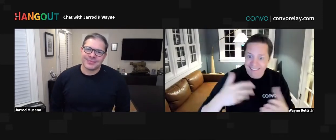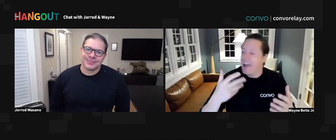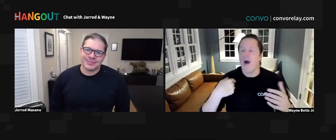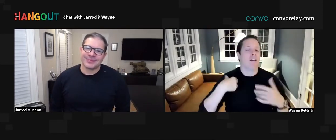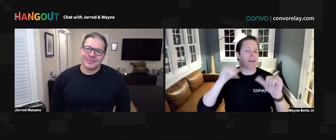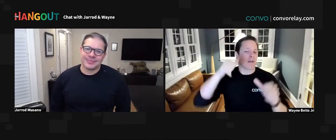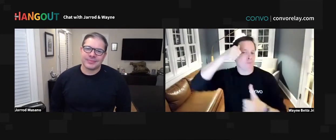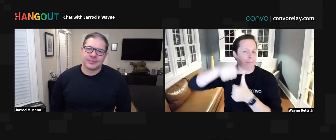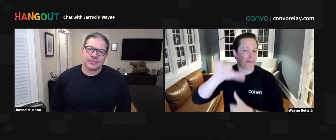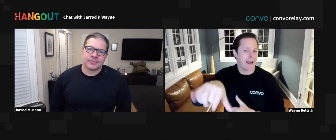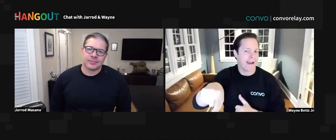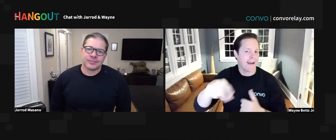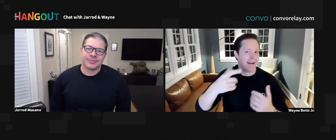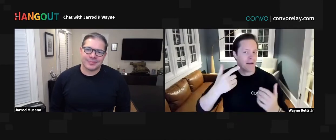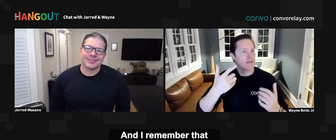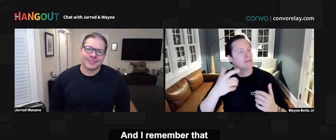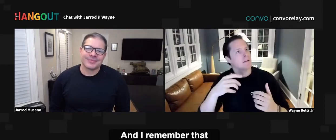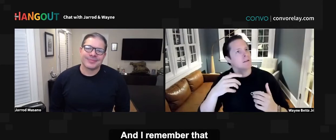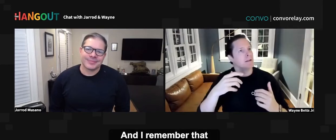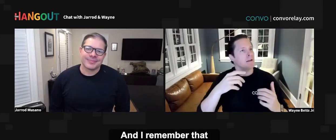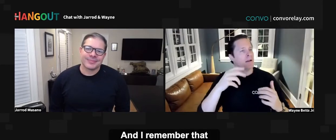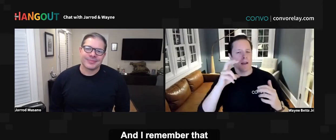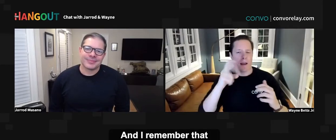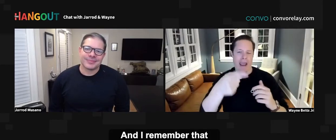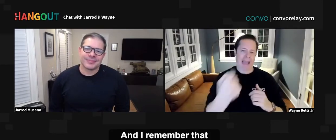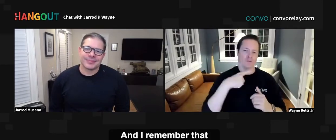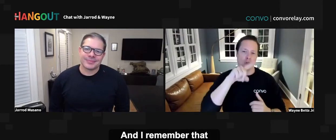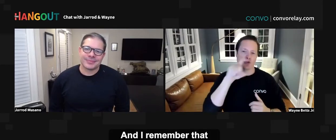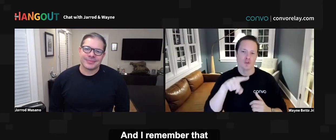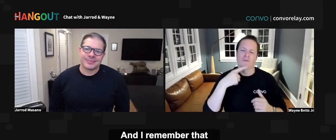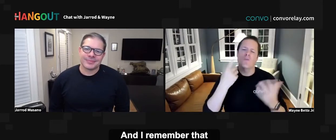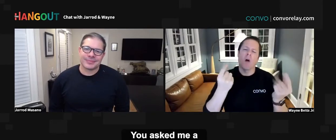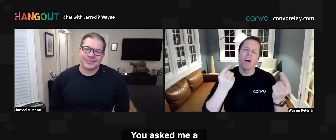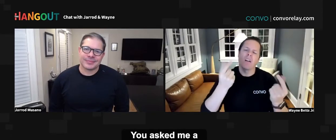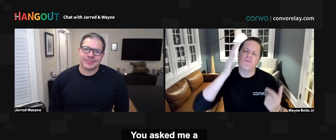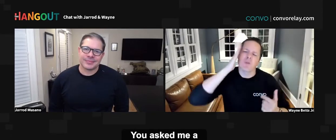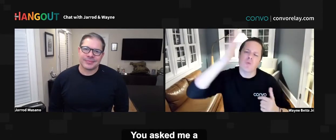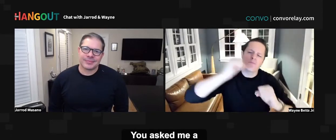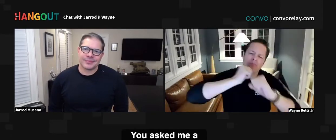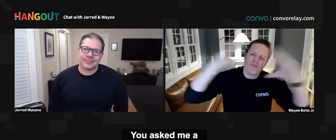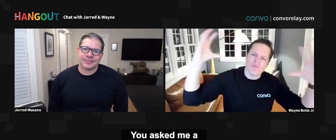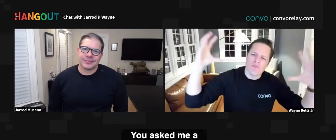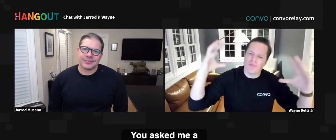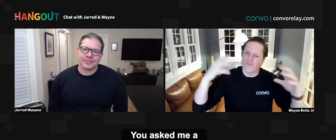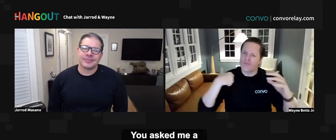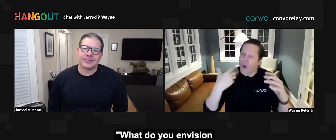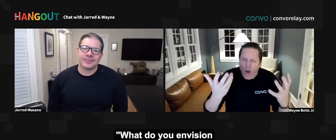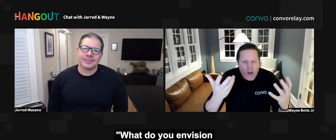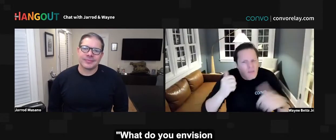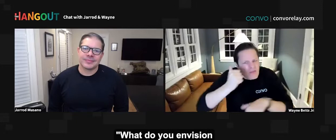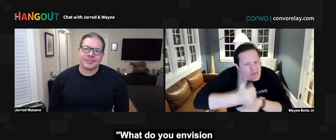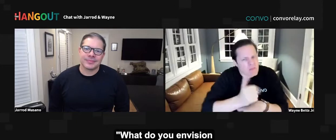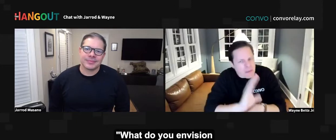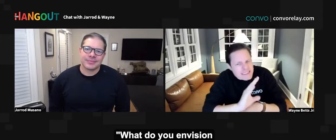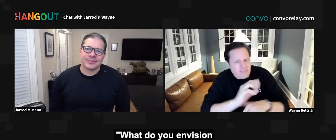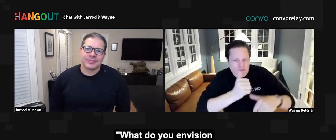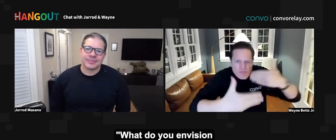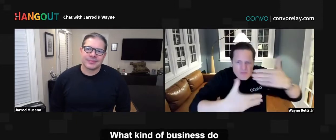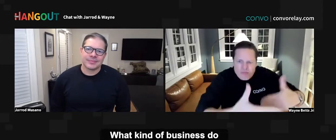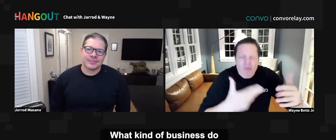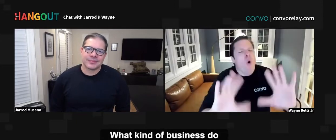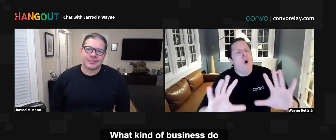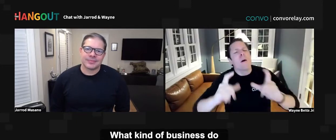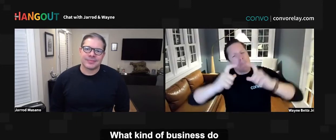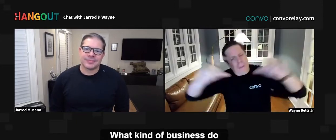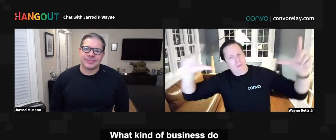was legitimate. We became business partners. And I remember that meeting in New York City. You asked me a question. You said, what do you envision for the